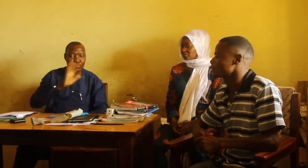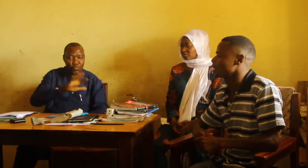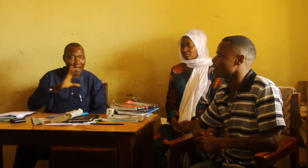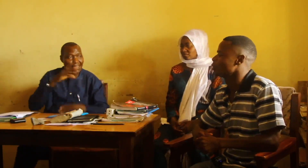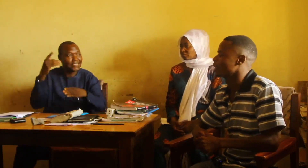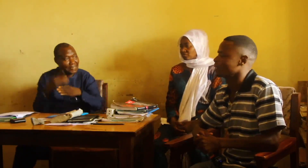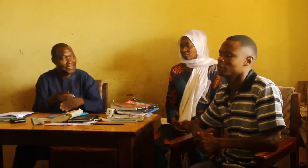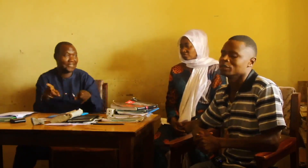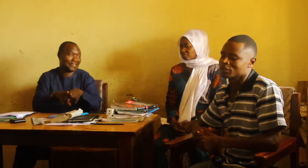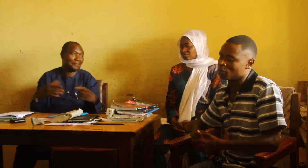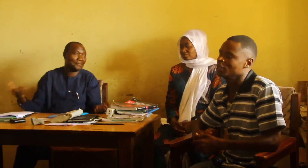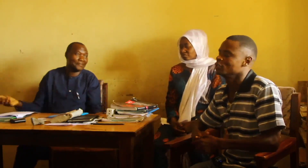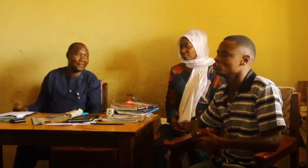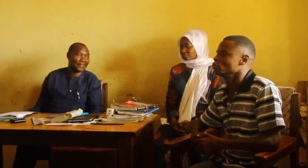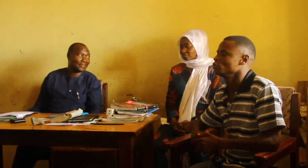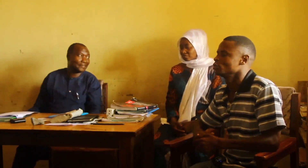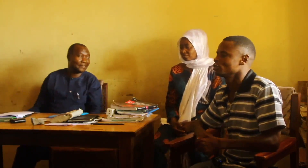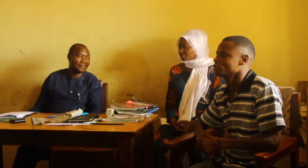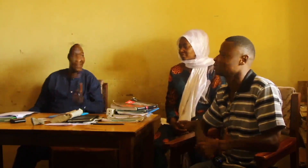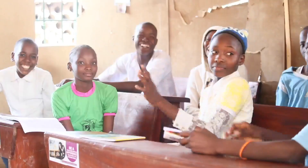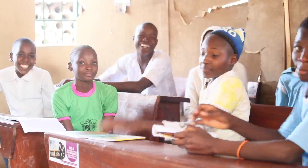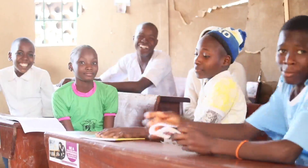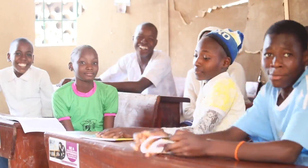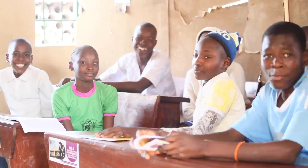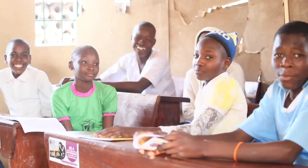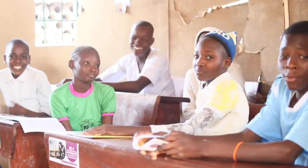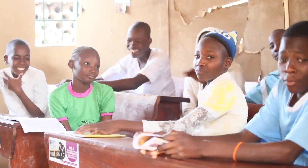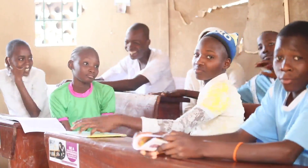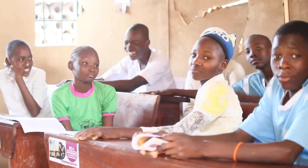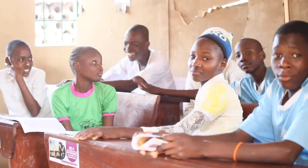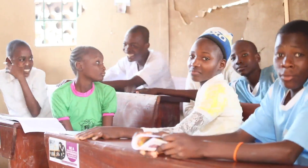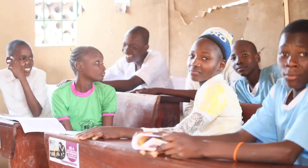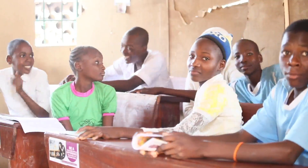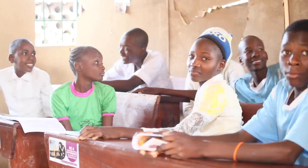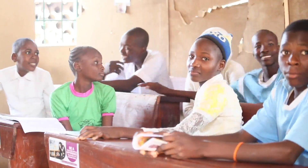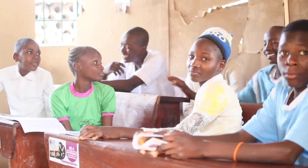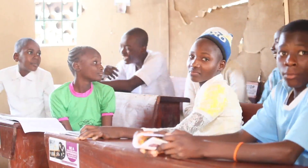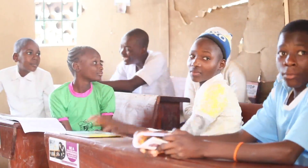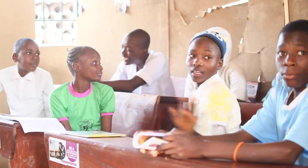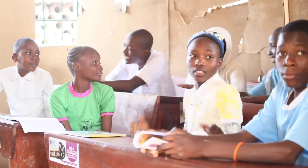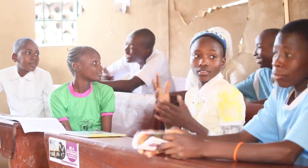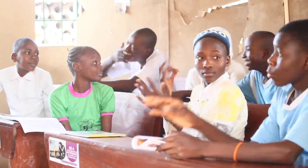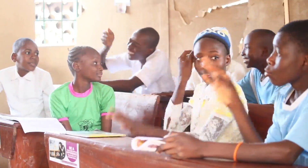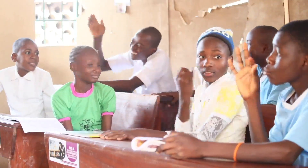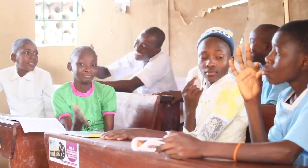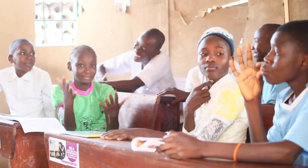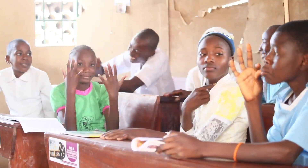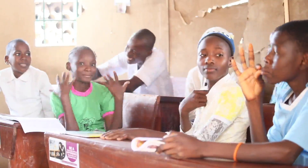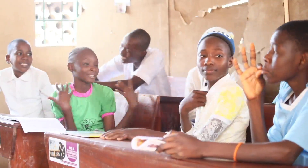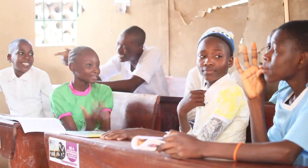in the fees, reading, because there are future issues in our class. We have